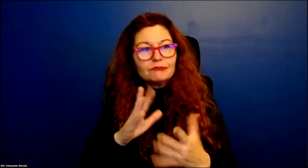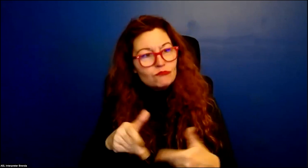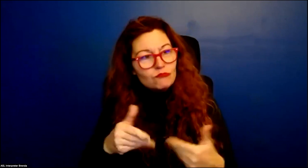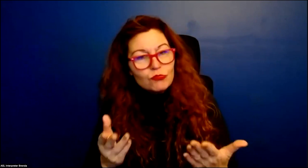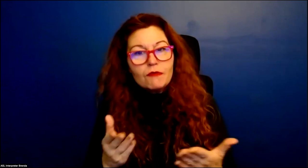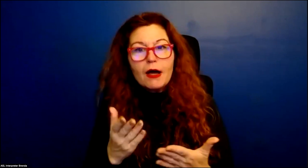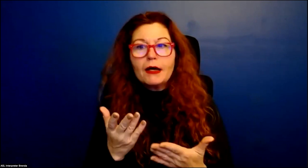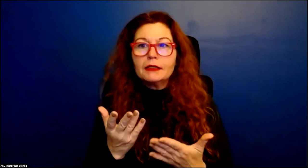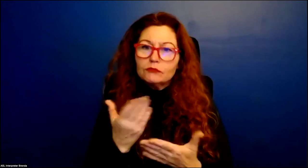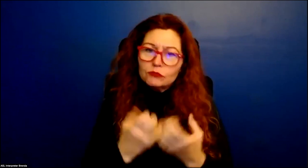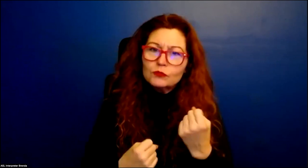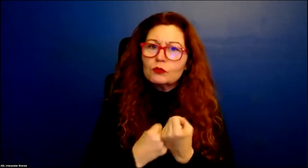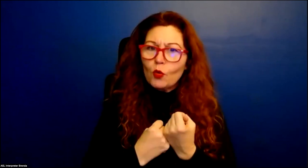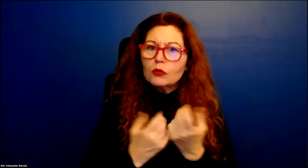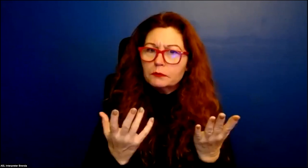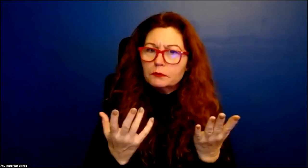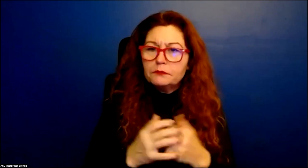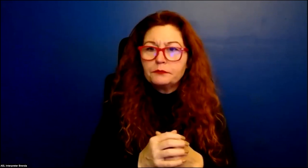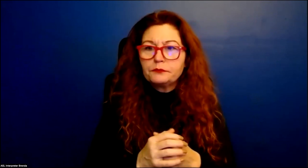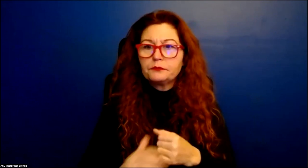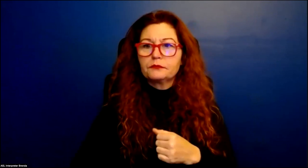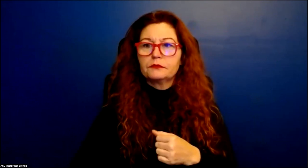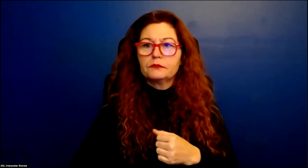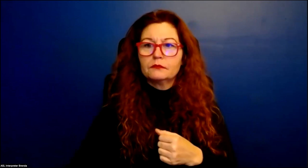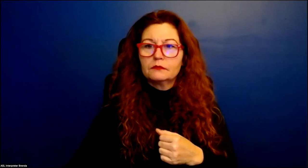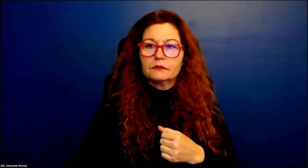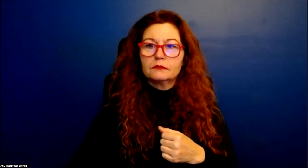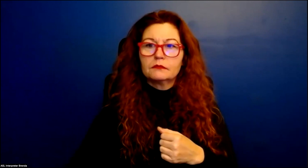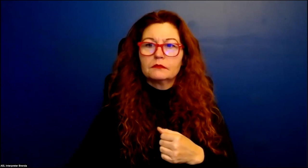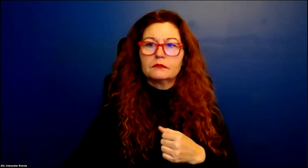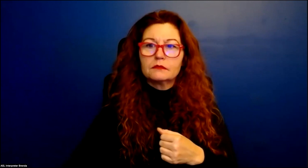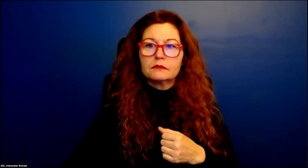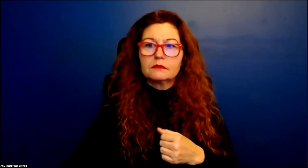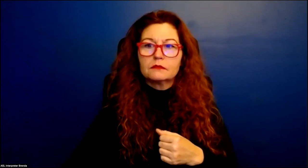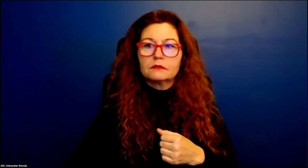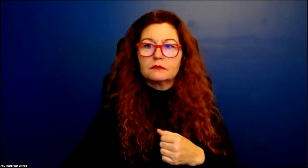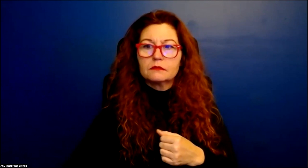some support. So basically this question is about